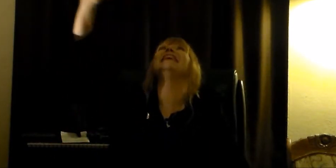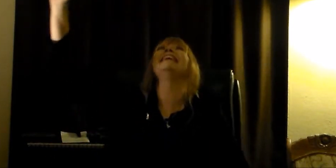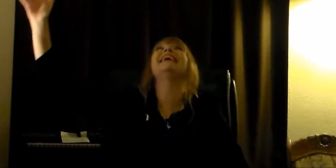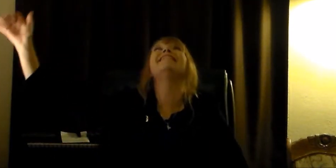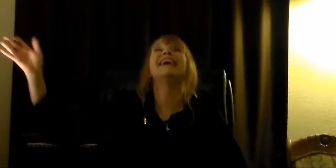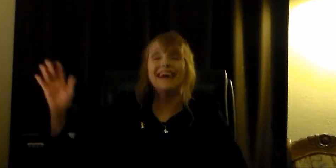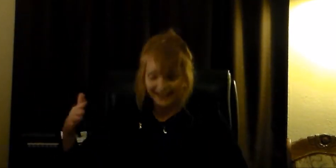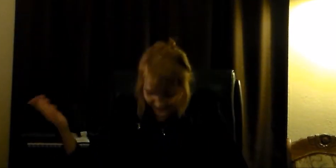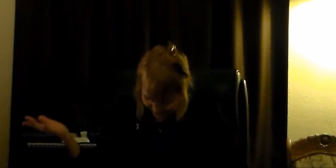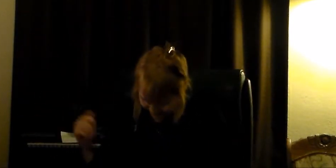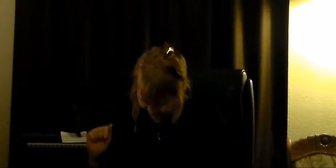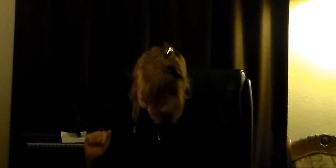Amen, amen.